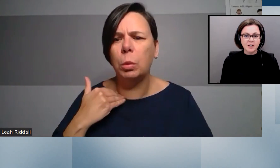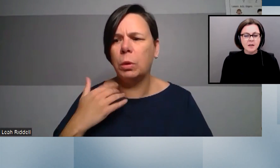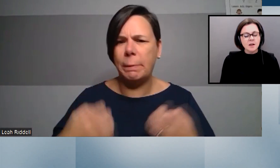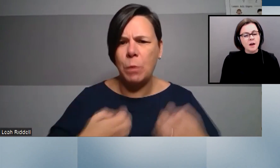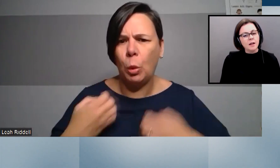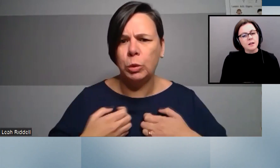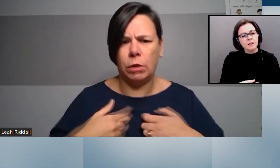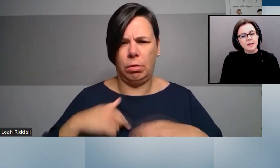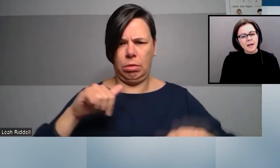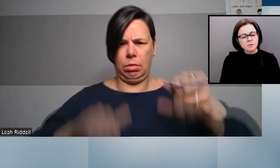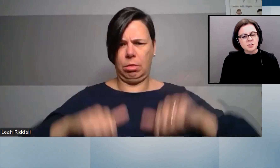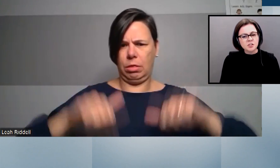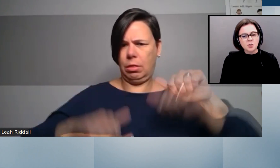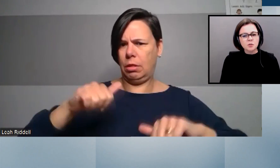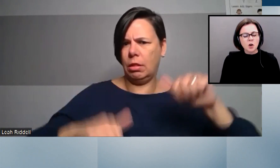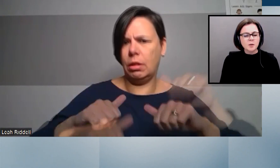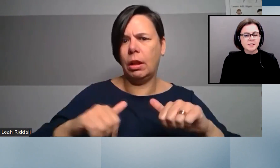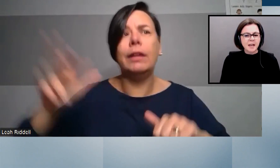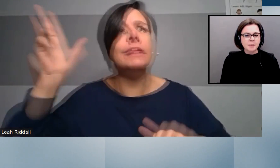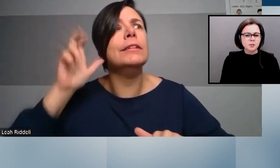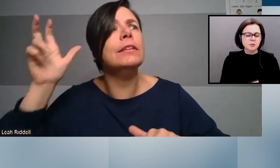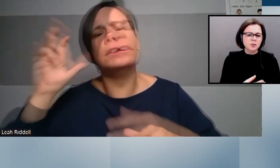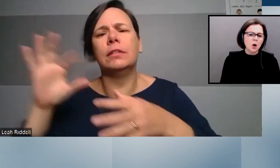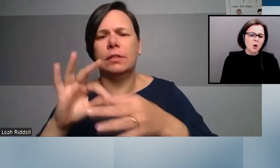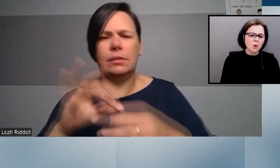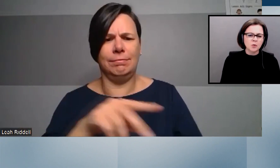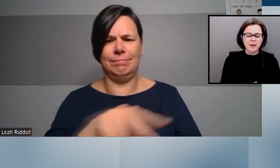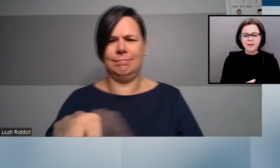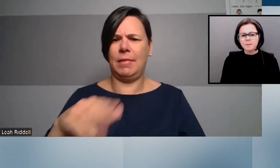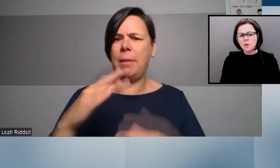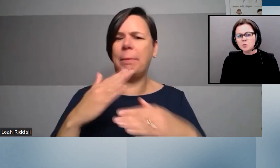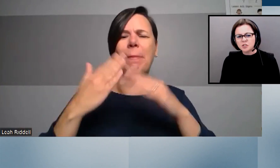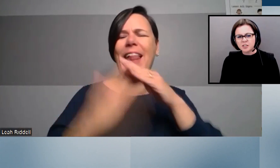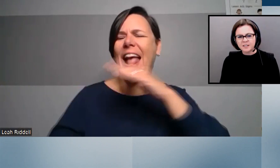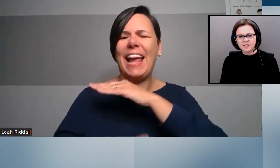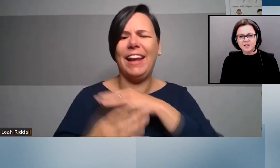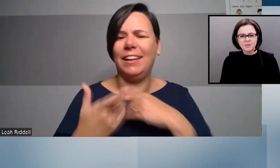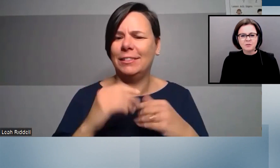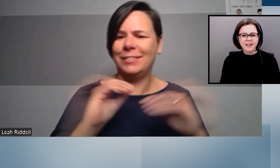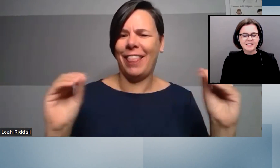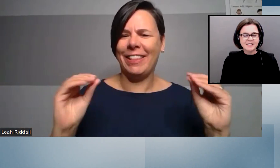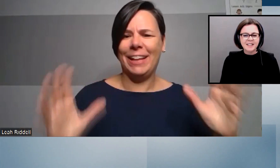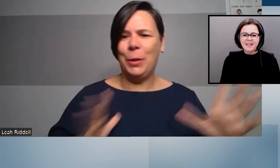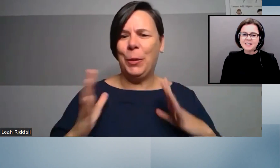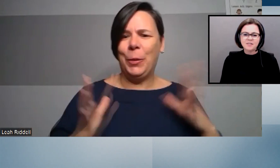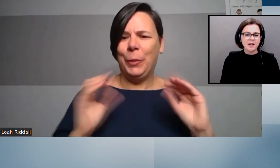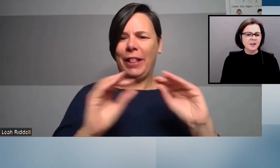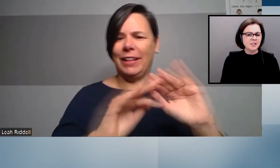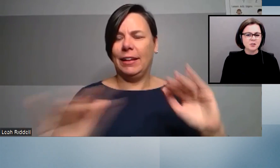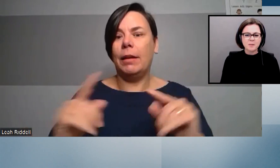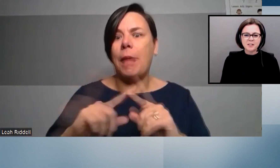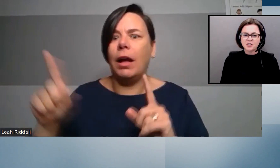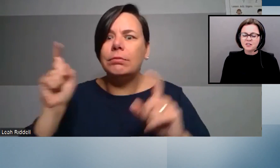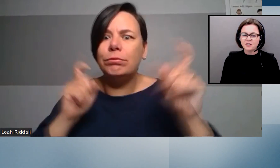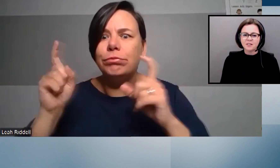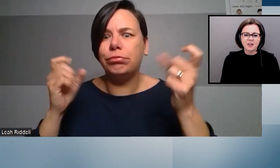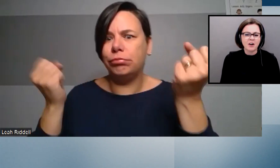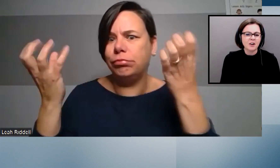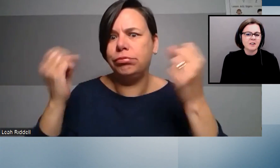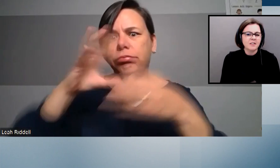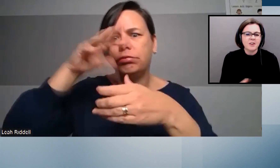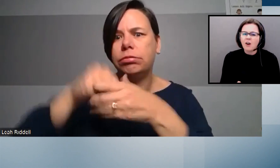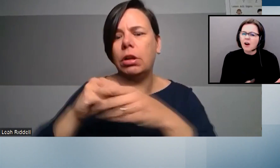However, the captions don't always capture tone and emotion, right? It's very